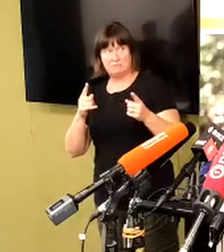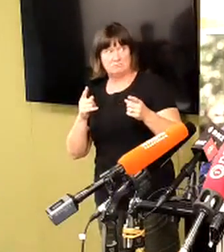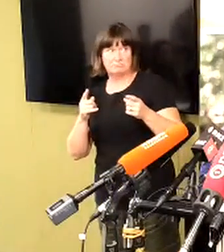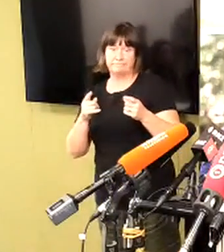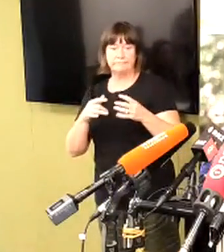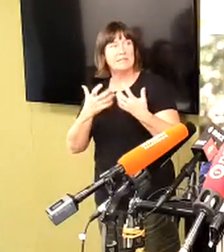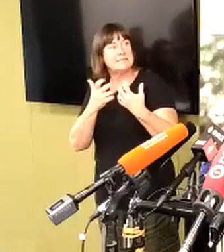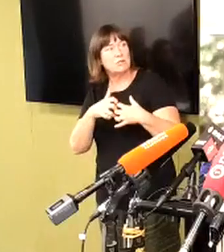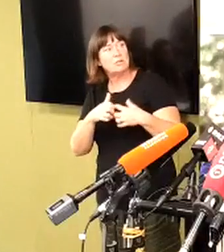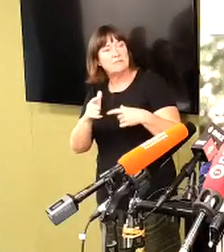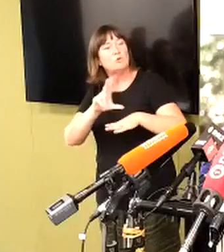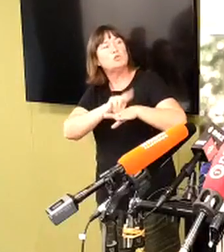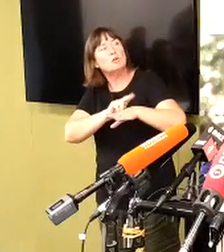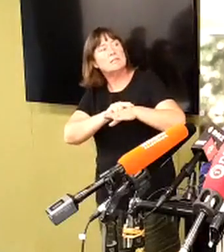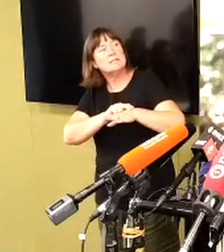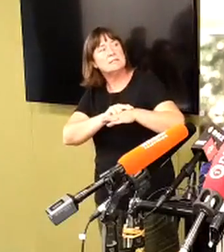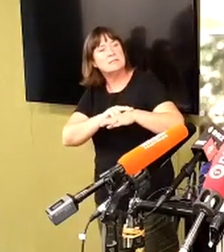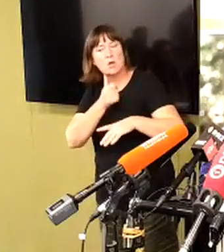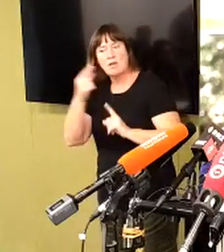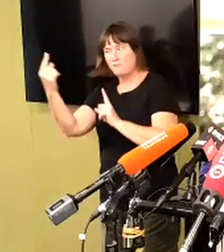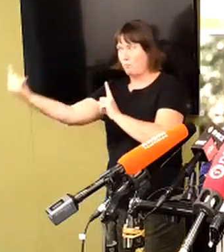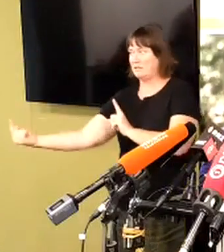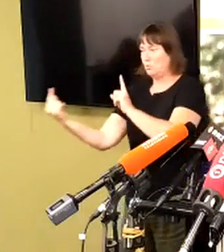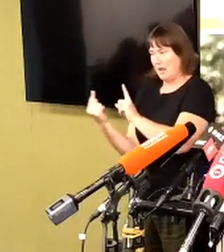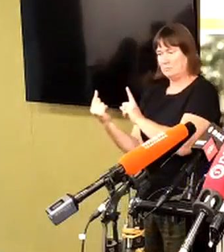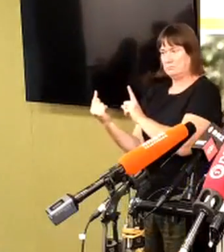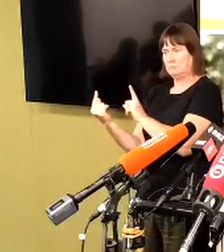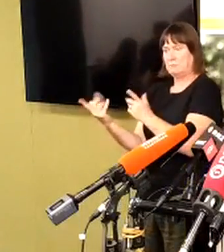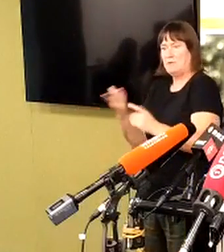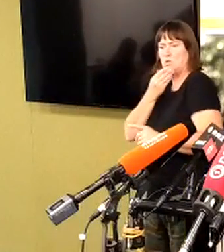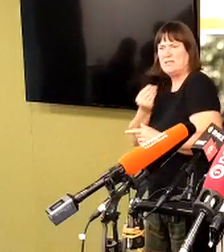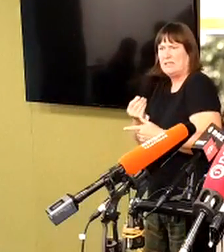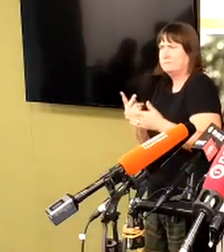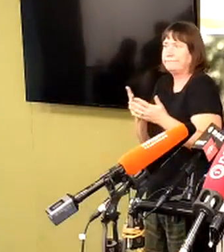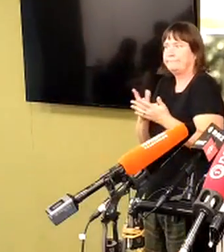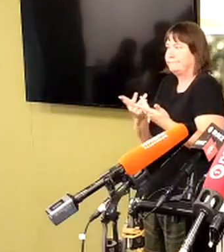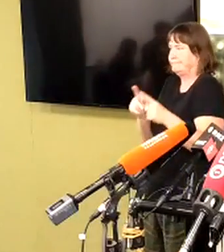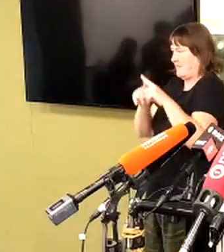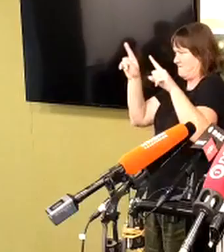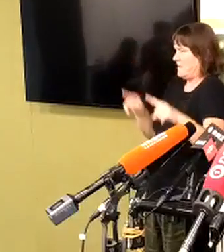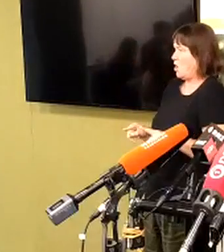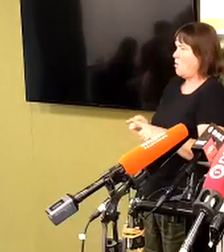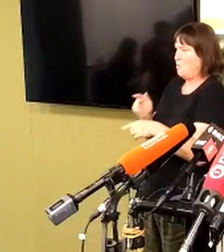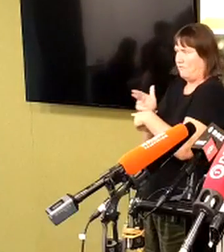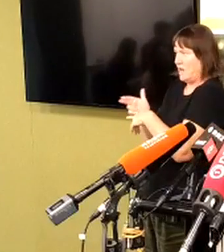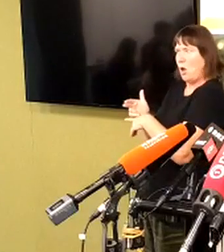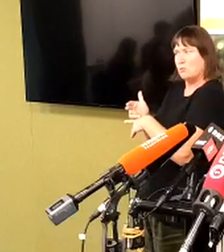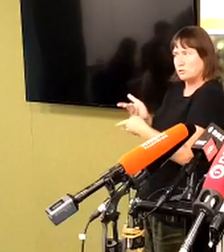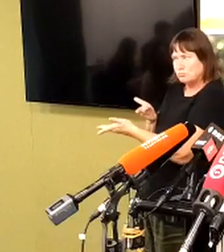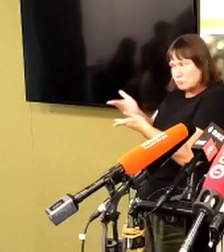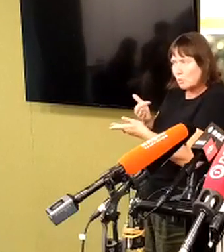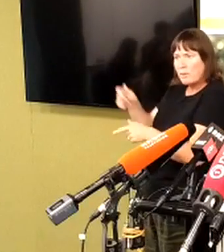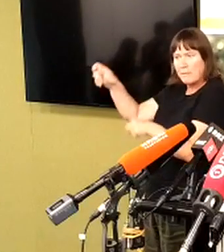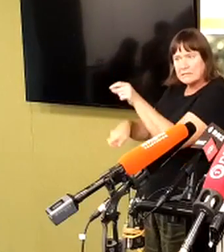For instead of consulting with patients on one-to-one, but using virtual reality technology. So what